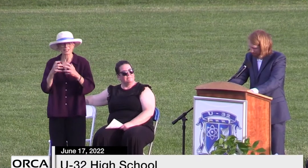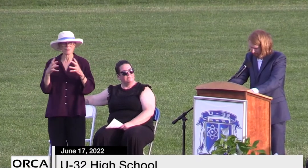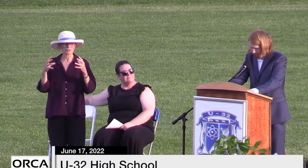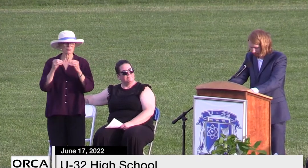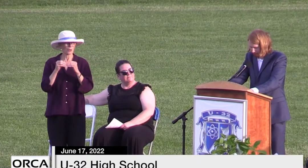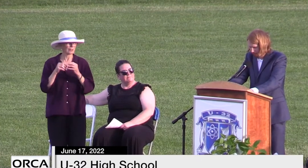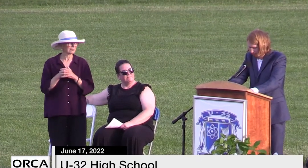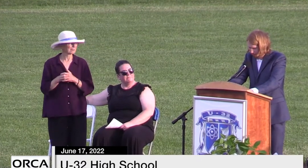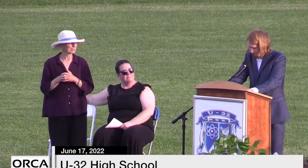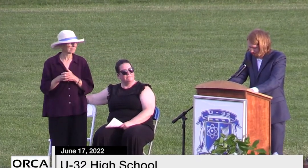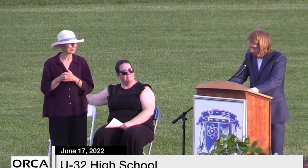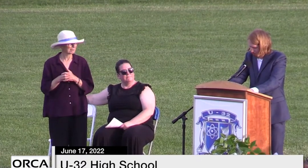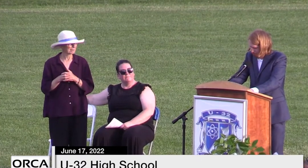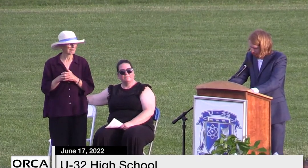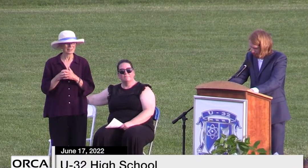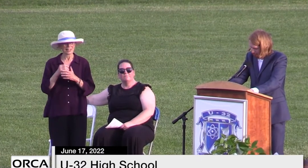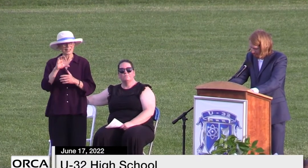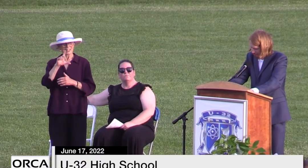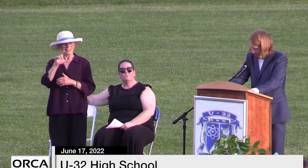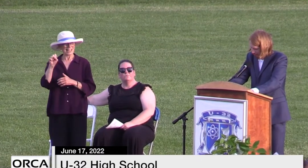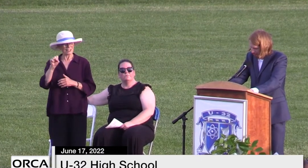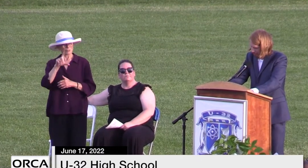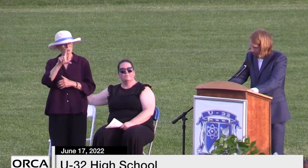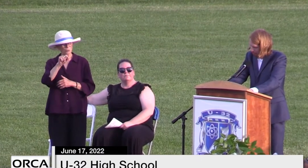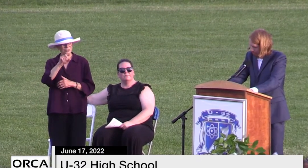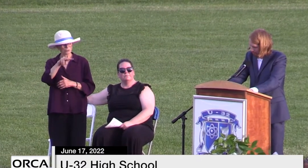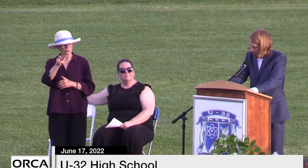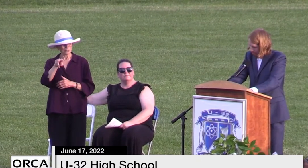more. Class of 2022,